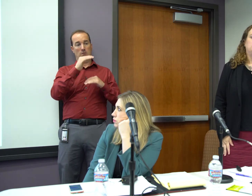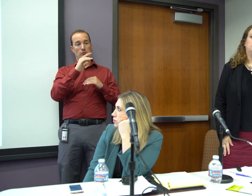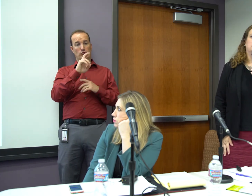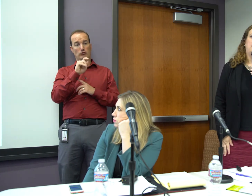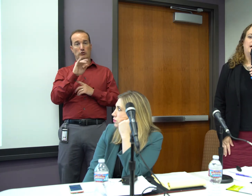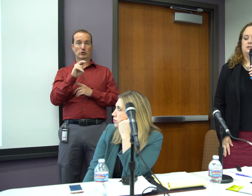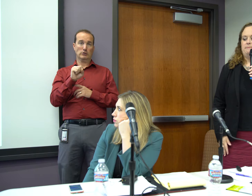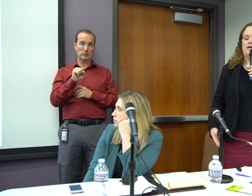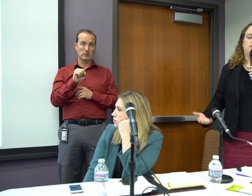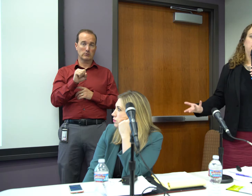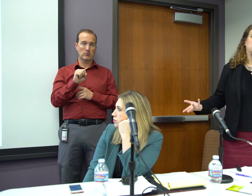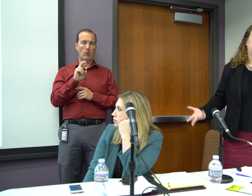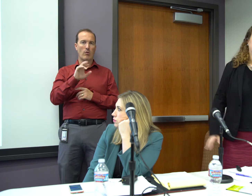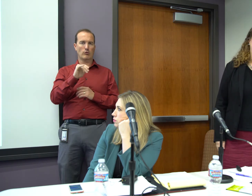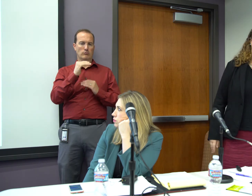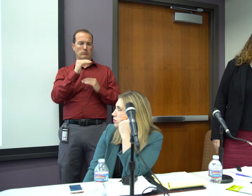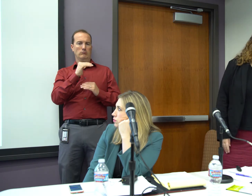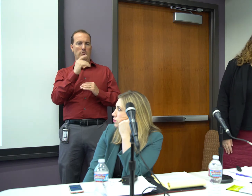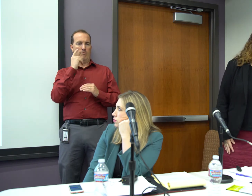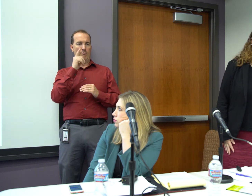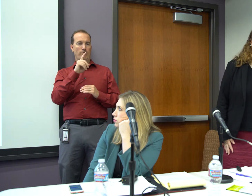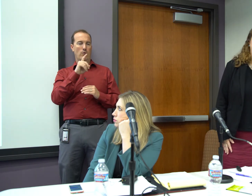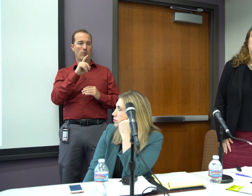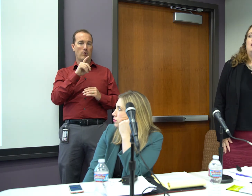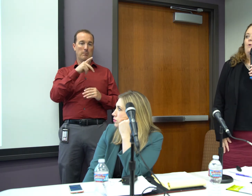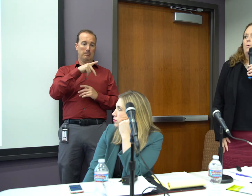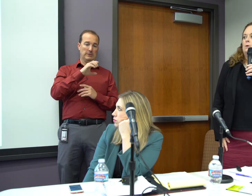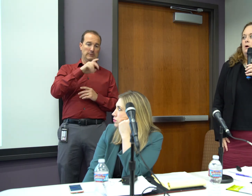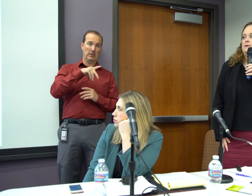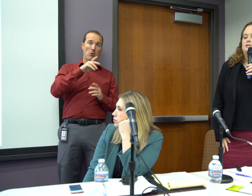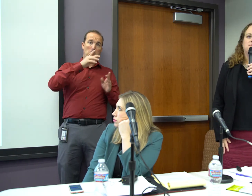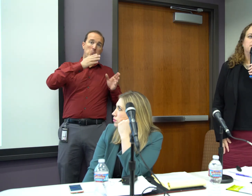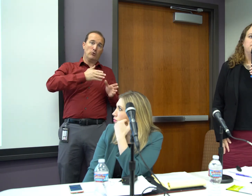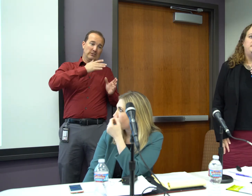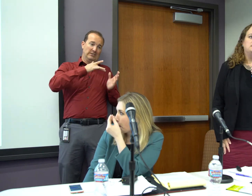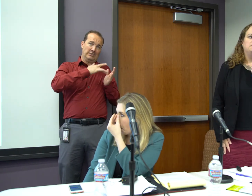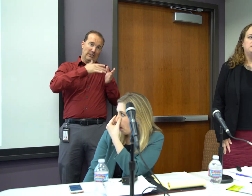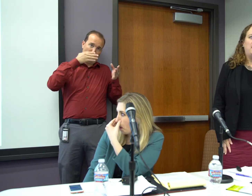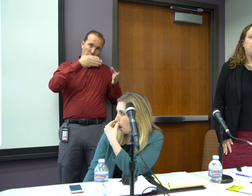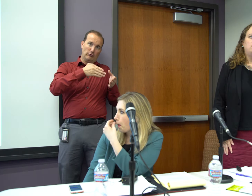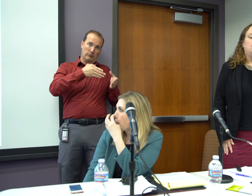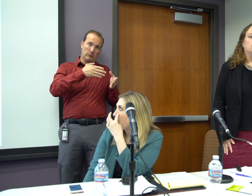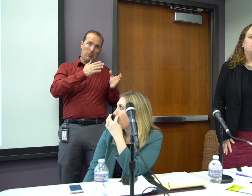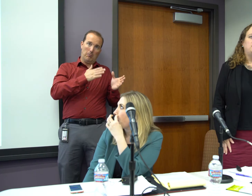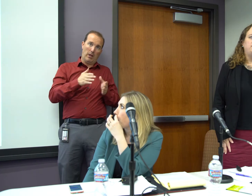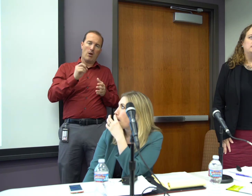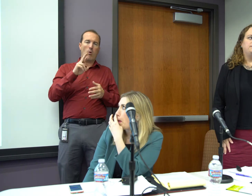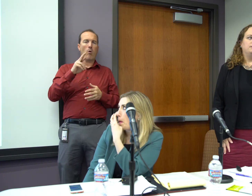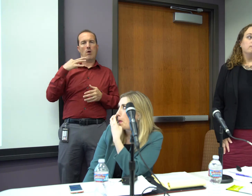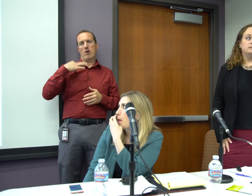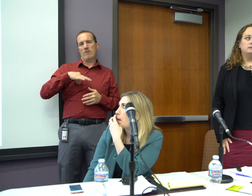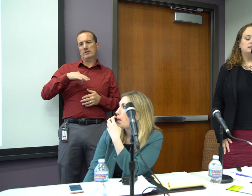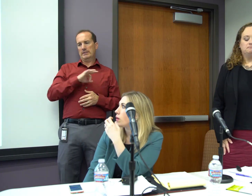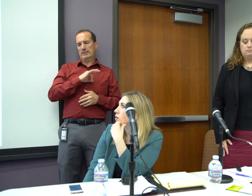those restrictions actually made pursuant to the person-centered planning process, or are they just for the convenience of staff or for the convenience